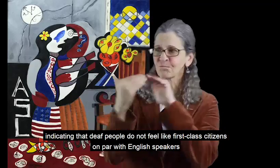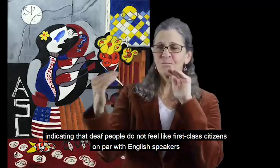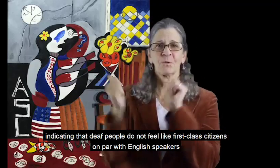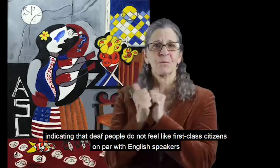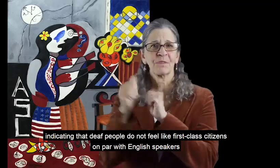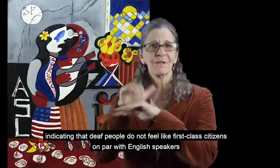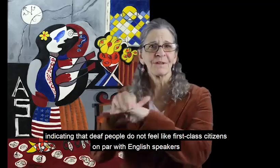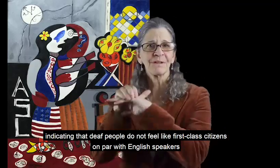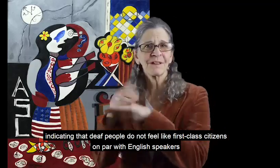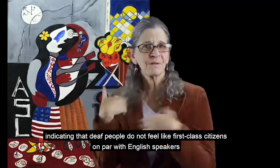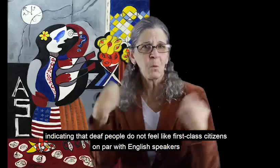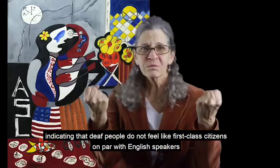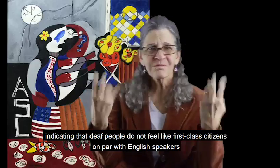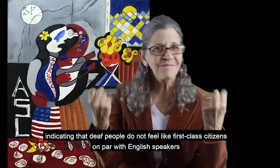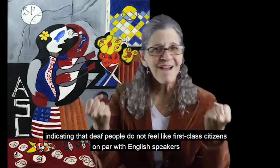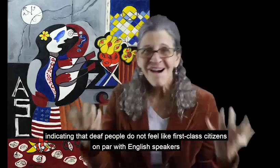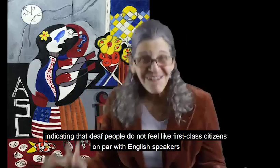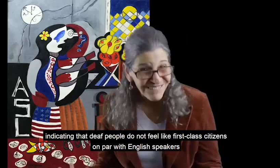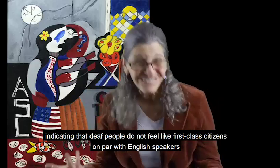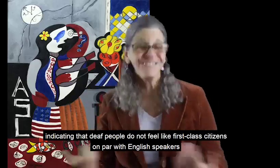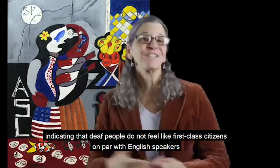first-class citizens on par with English speakers.